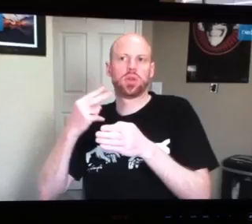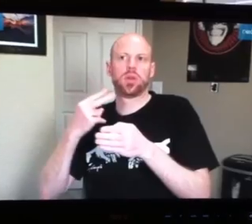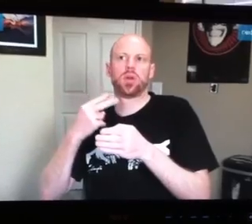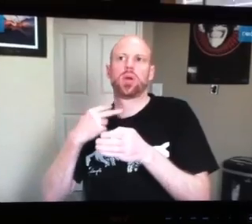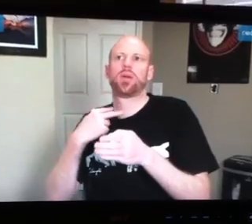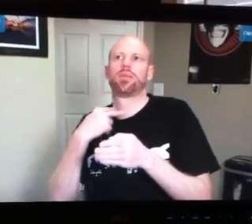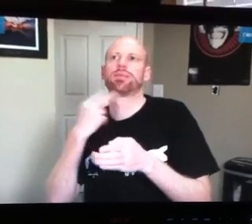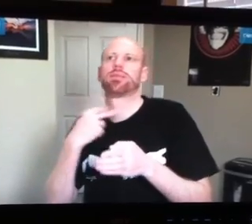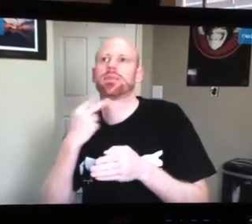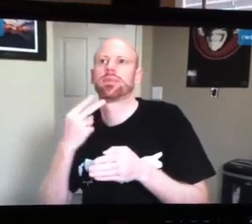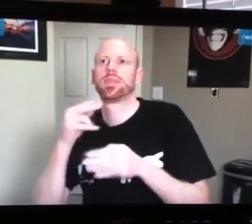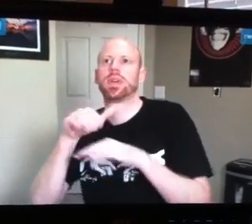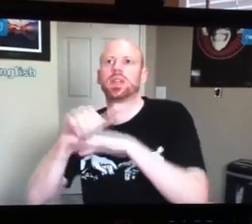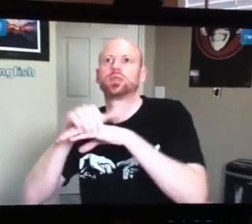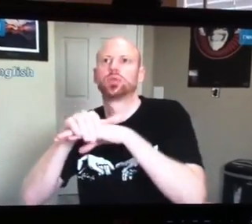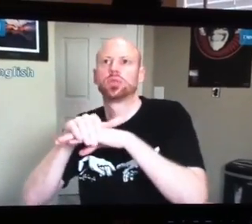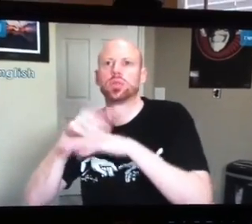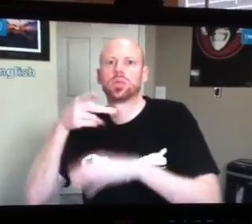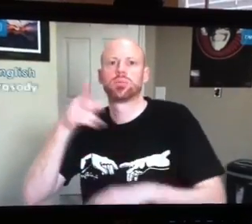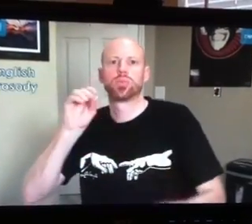But we're not really going to focus on that with voicing so much.